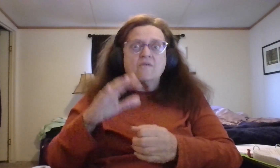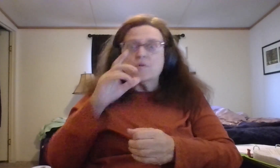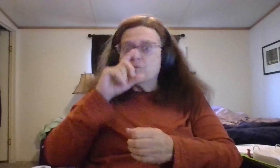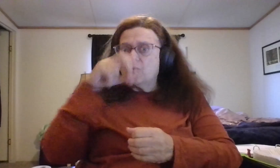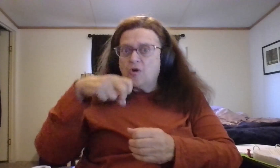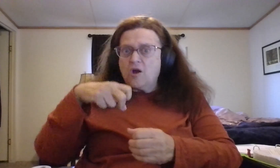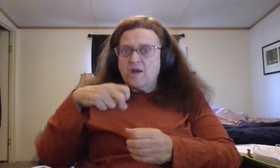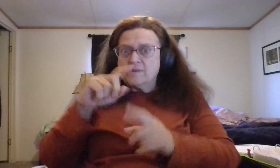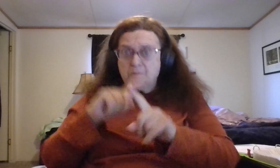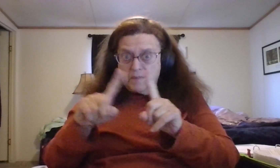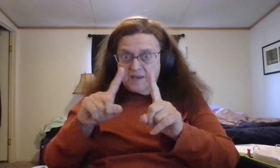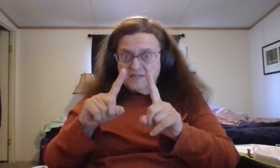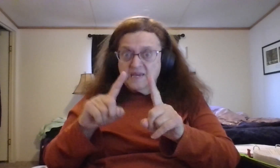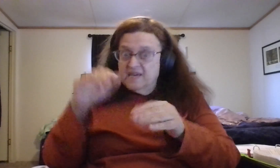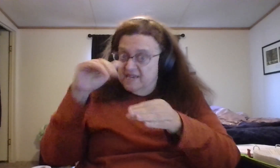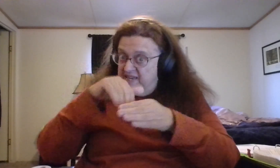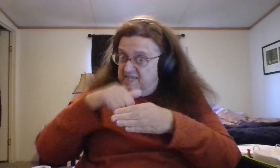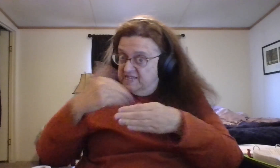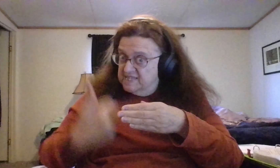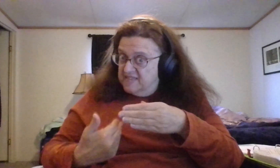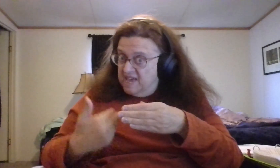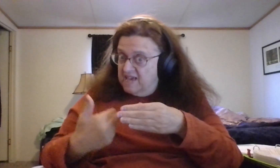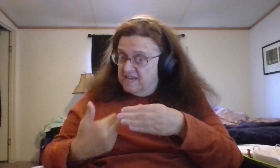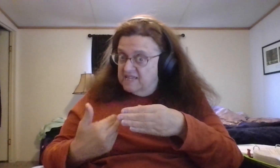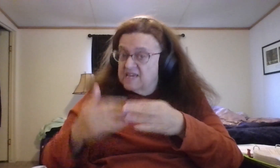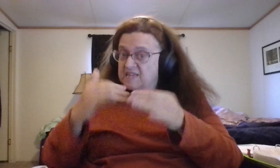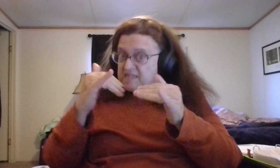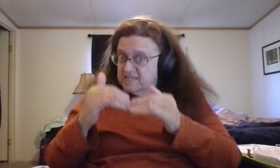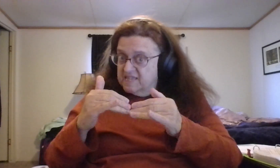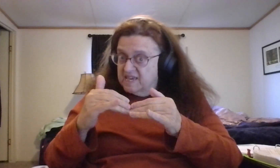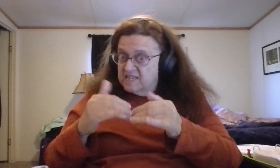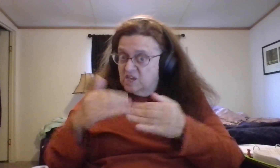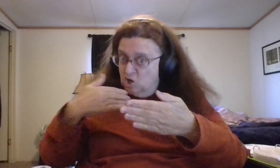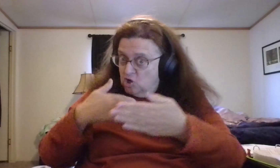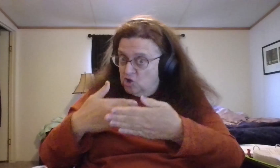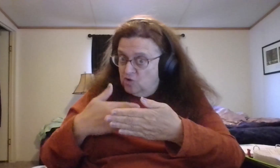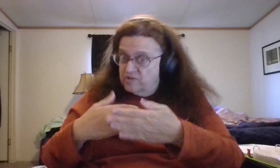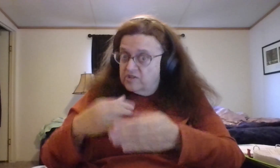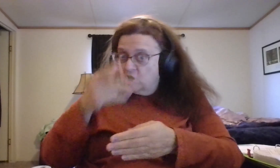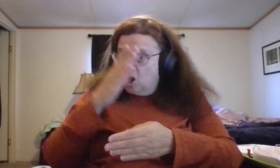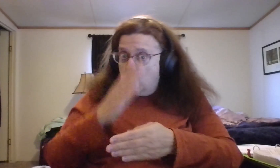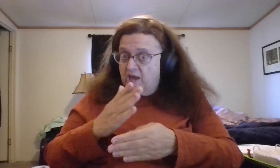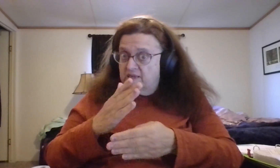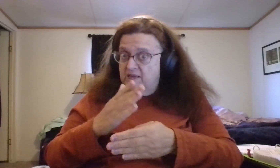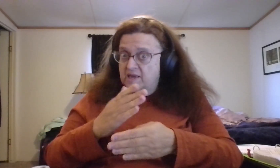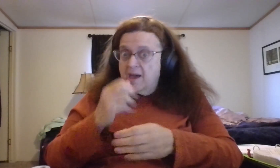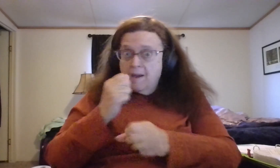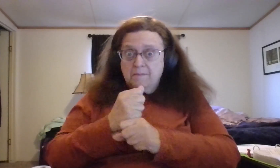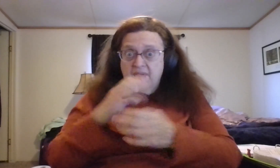but inside the tent, close to God, they were precious